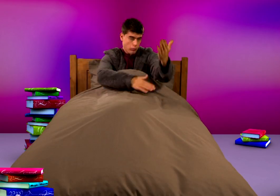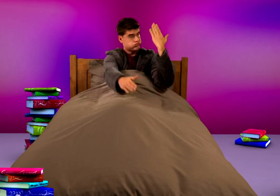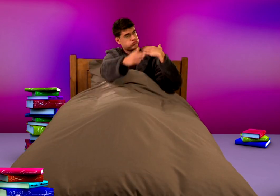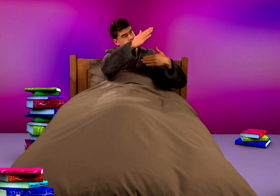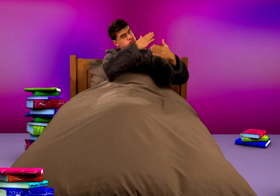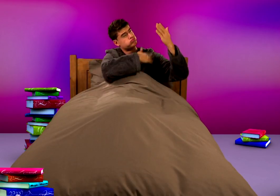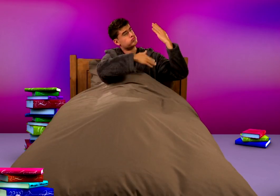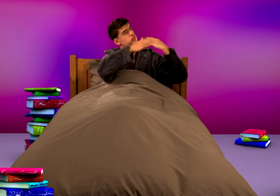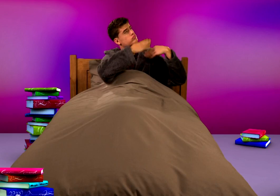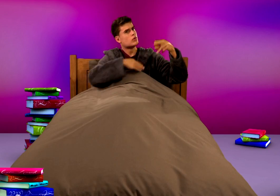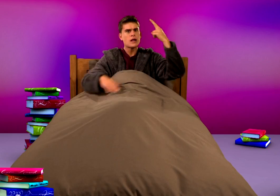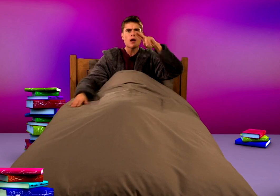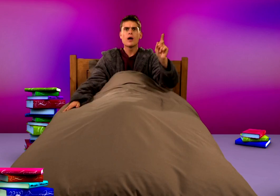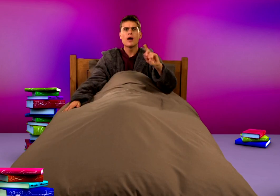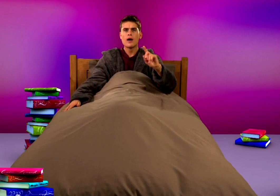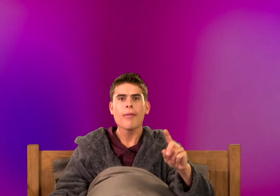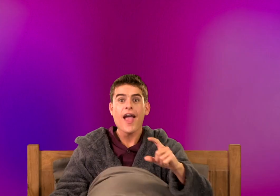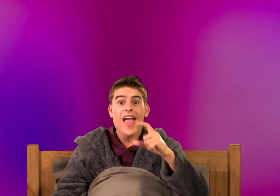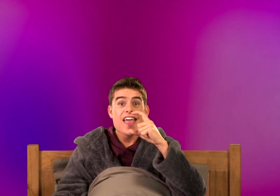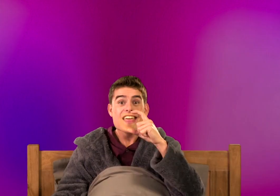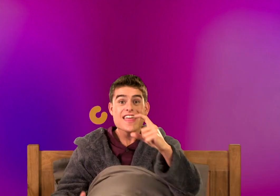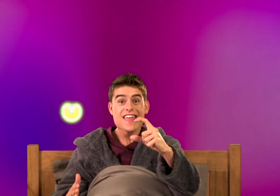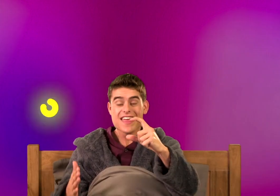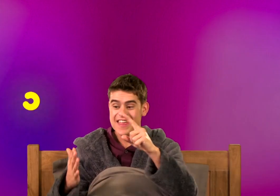A long time ago, this would have been called a